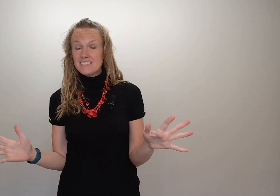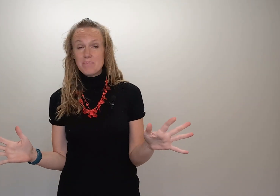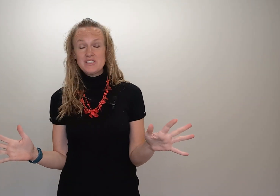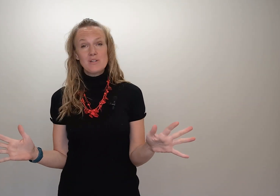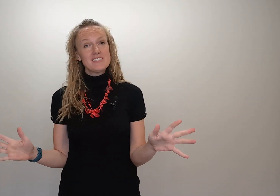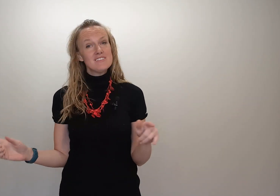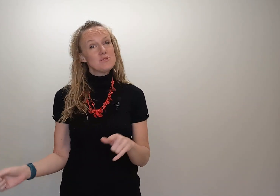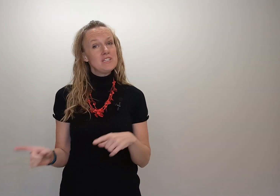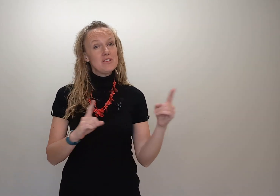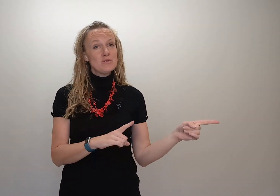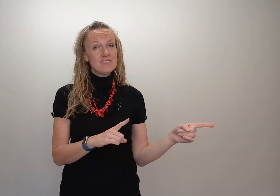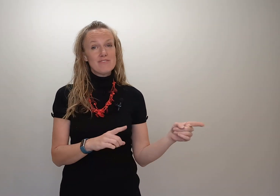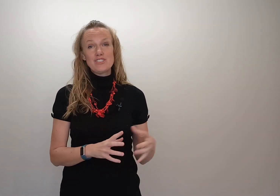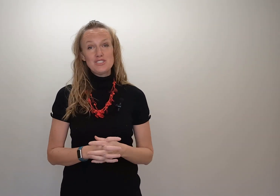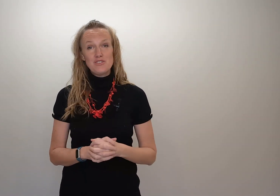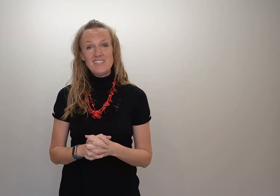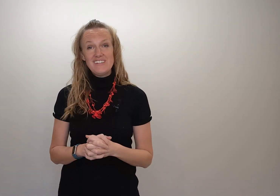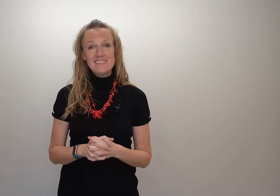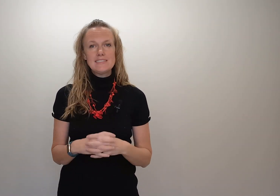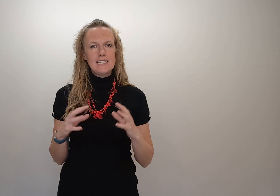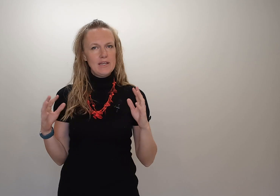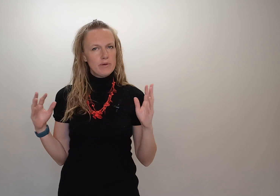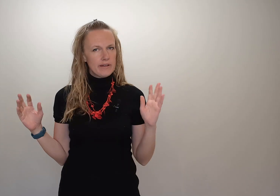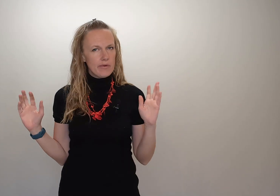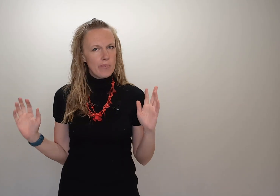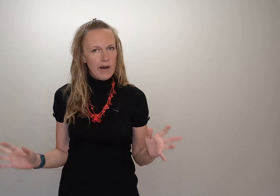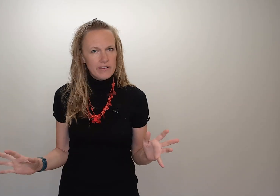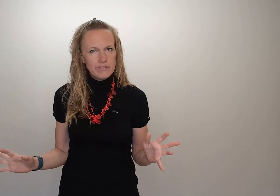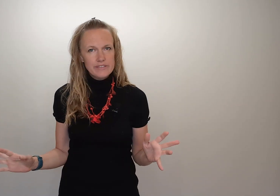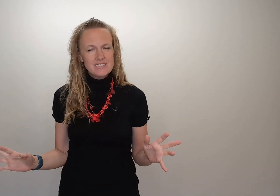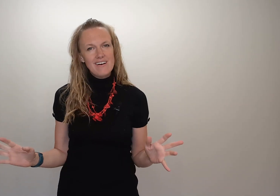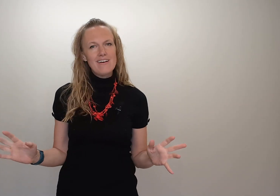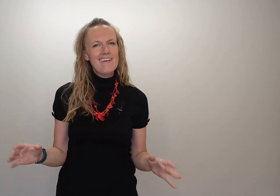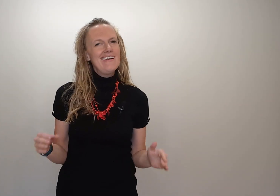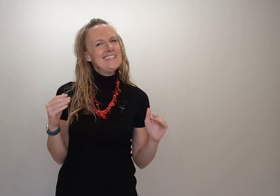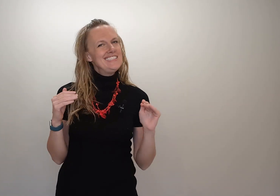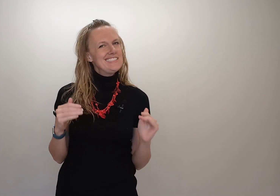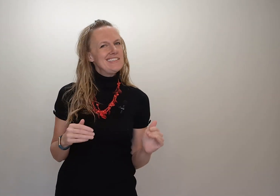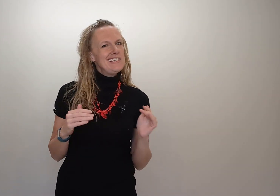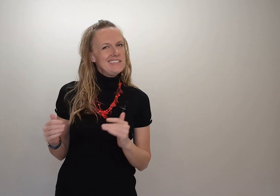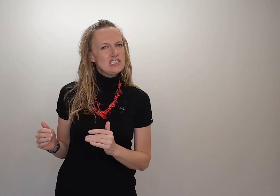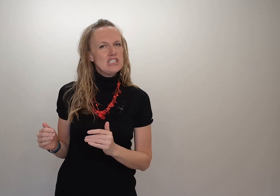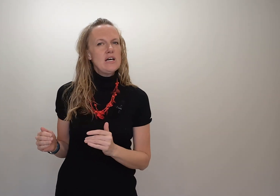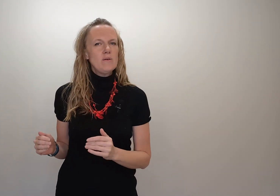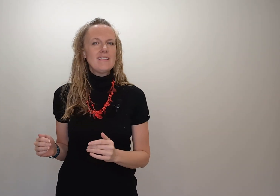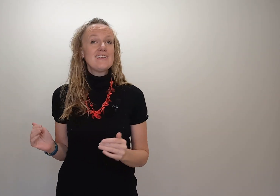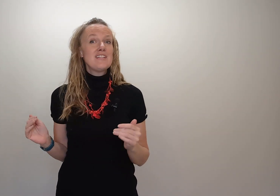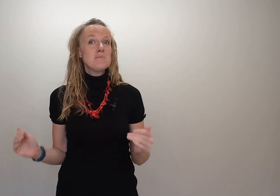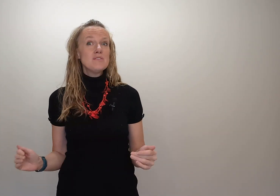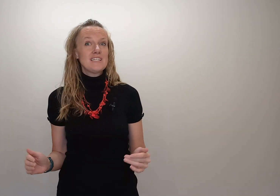step-by-step instructions. We did those in the first 2 videos. Today we're going to walk through this song just a little slower than the music